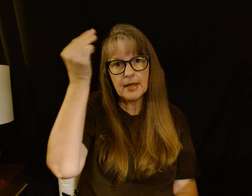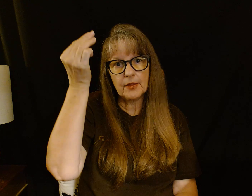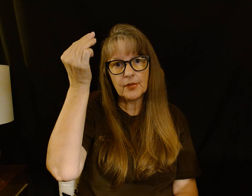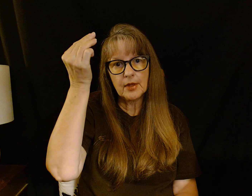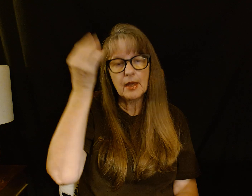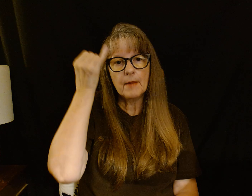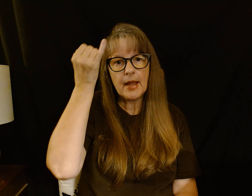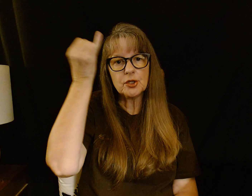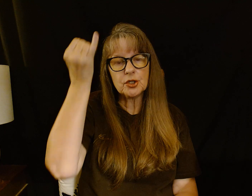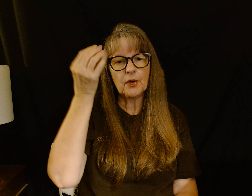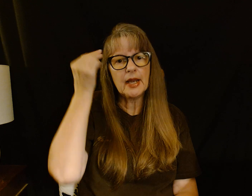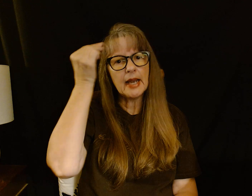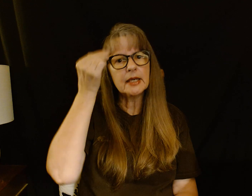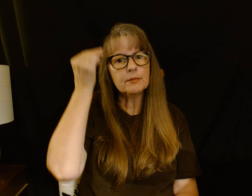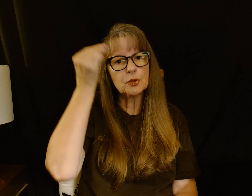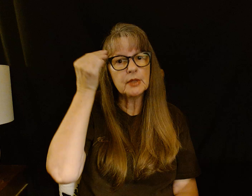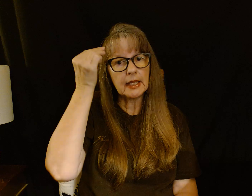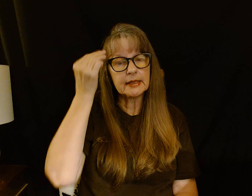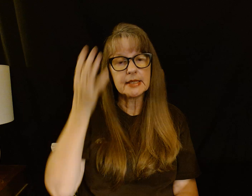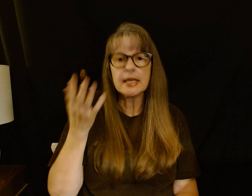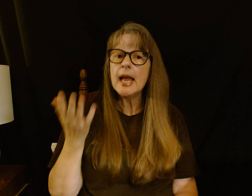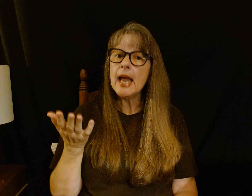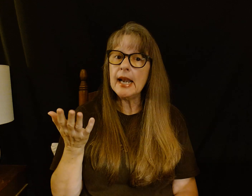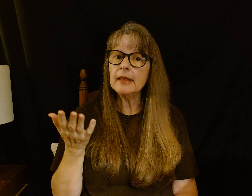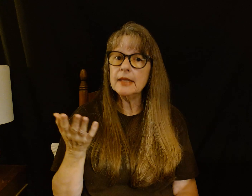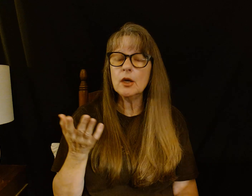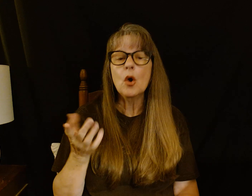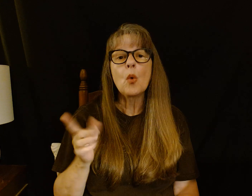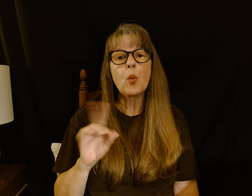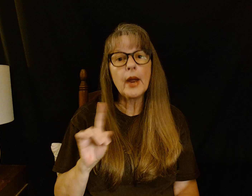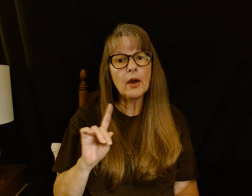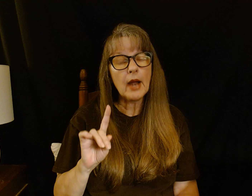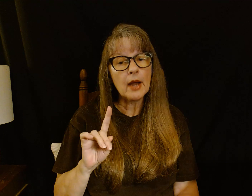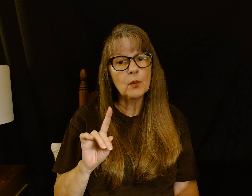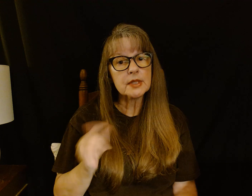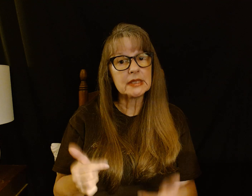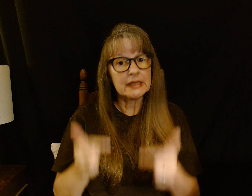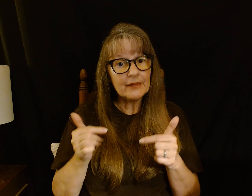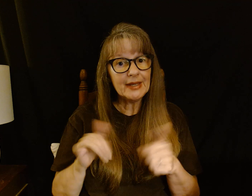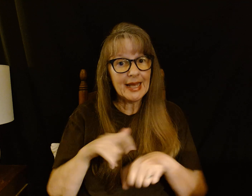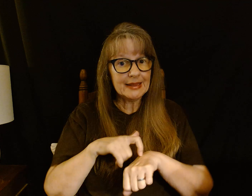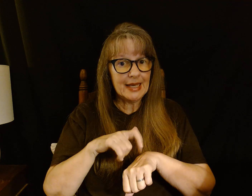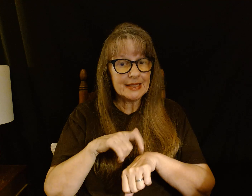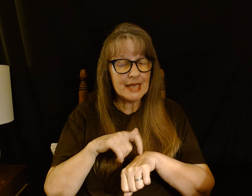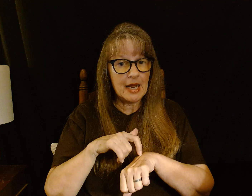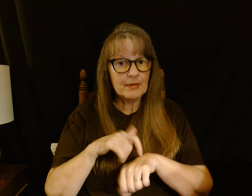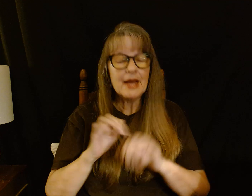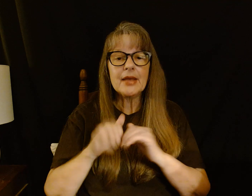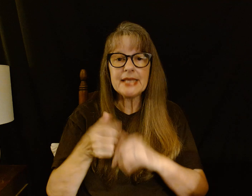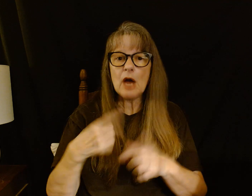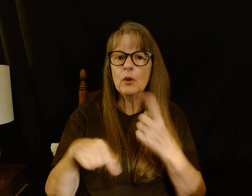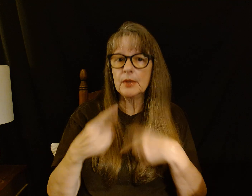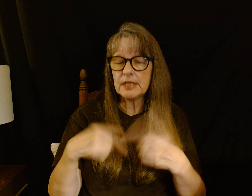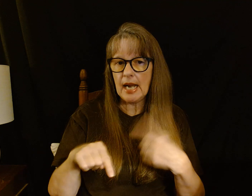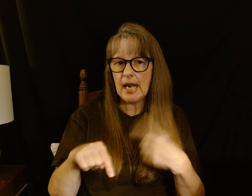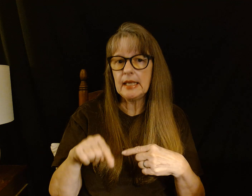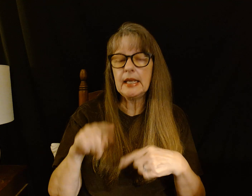myth, imaginary. And I ended up doing like this. And I think where I was living at that time, that's how we were signing it in